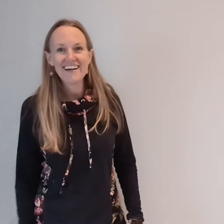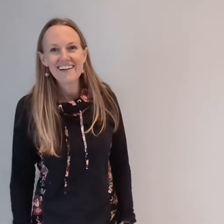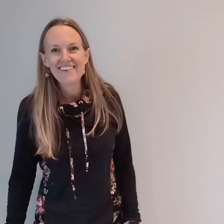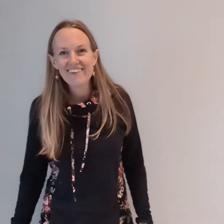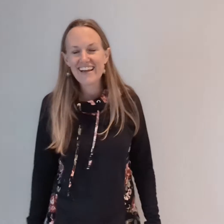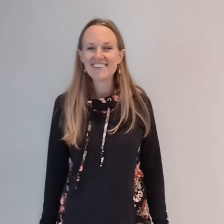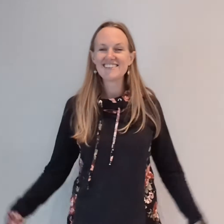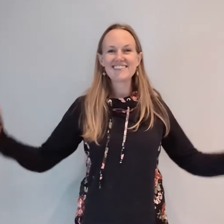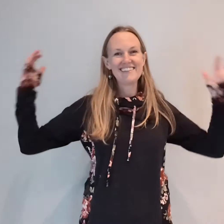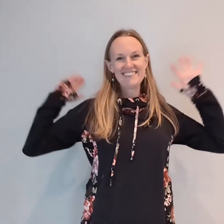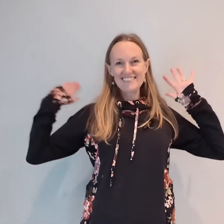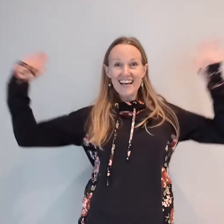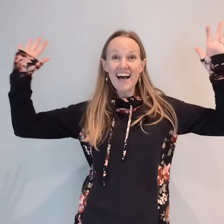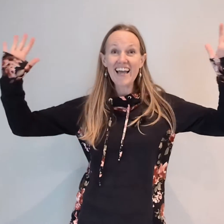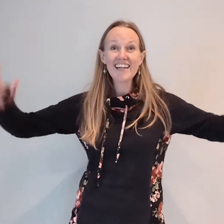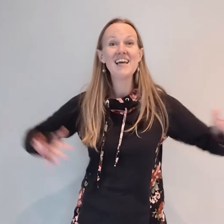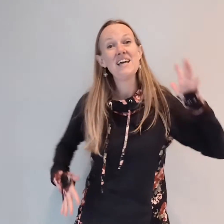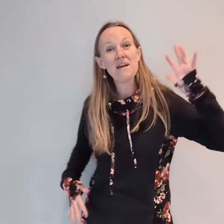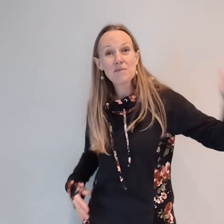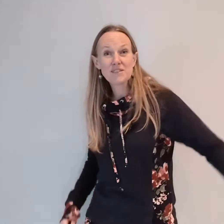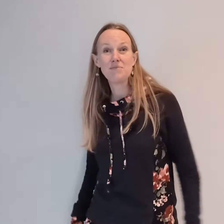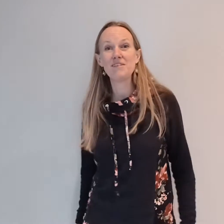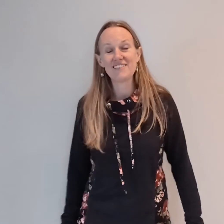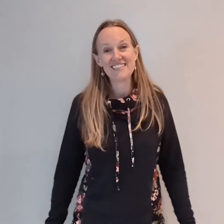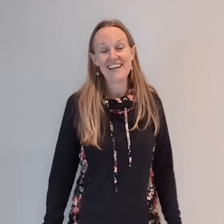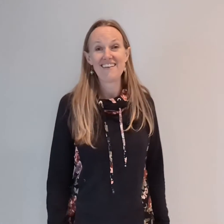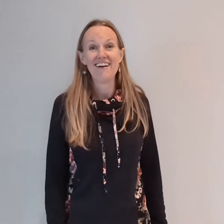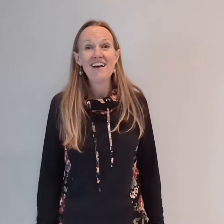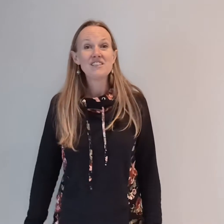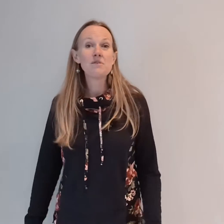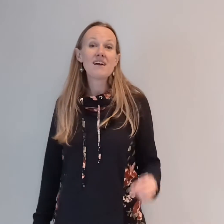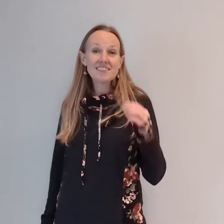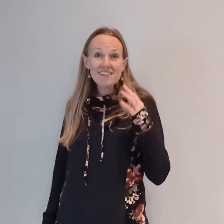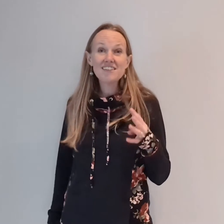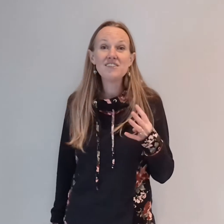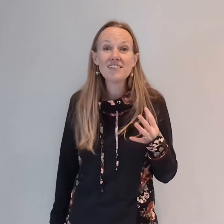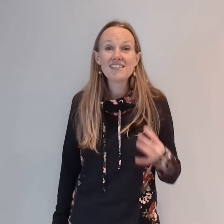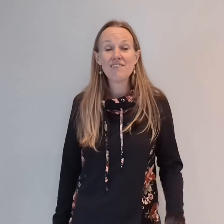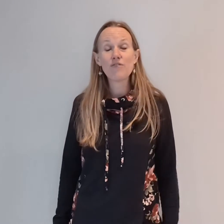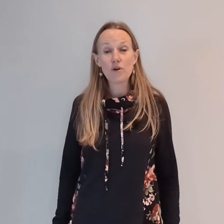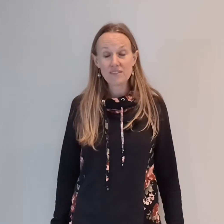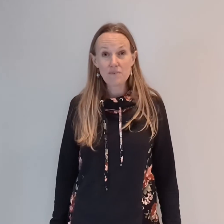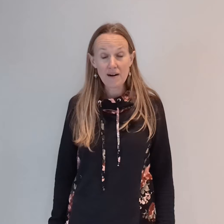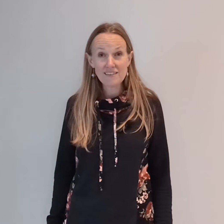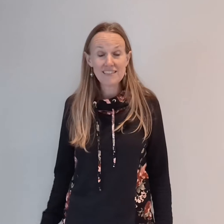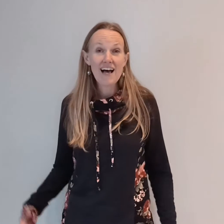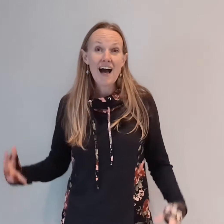on, and we are just gonna sign and worship the Lord together. So we are still gonna do this in 4 different parts,